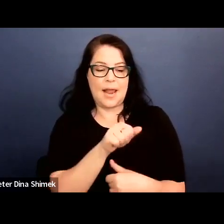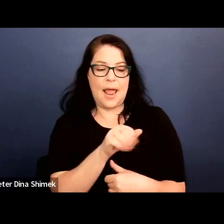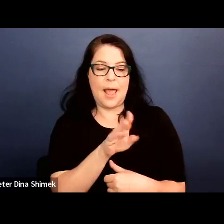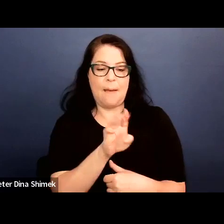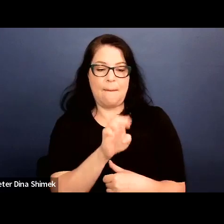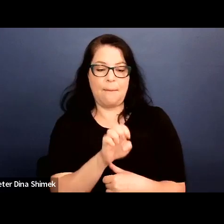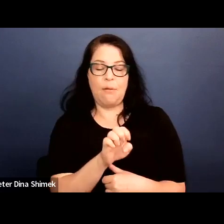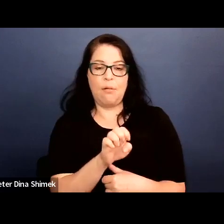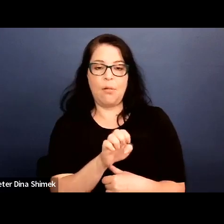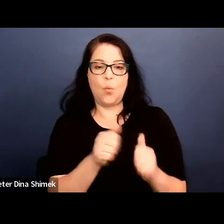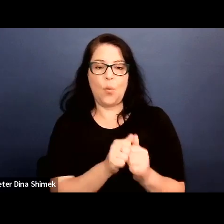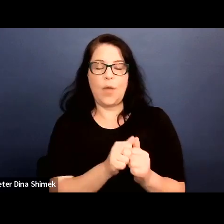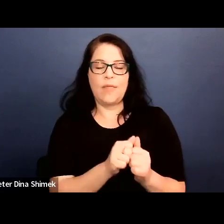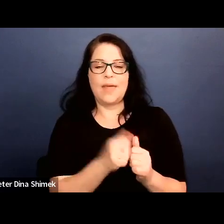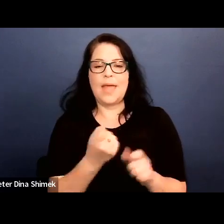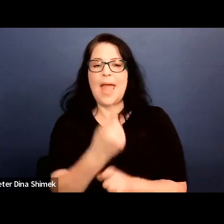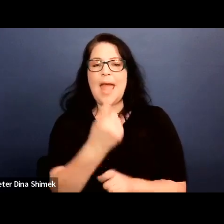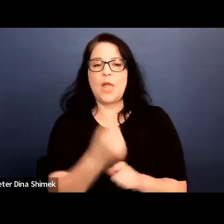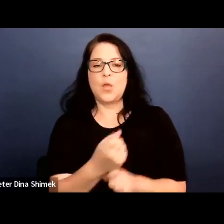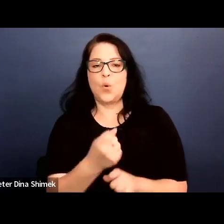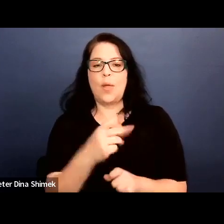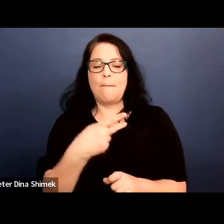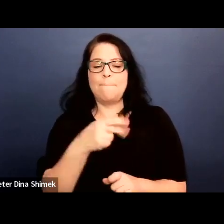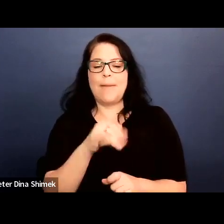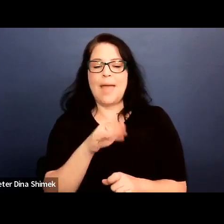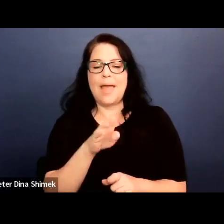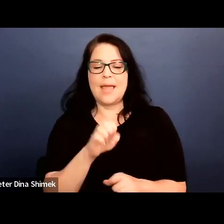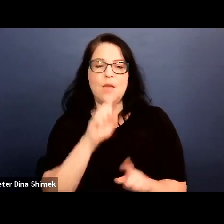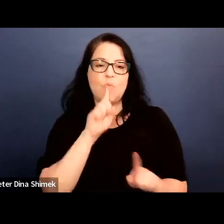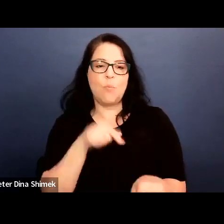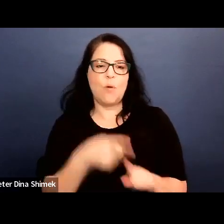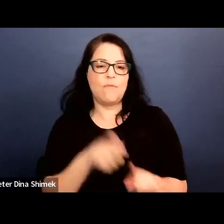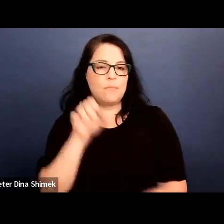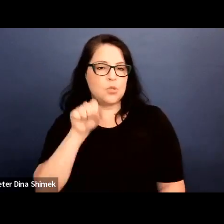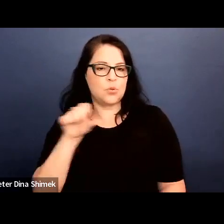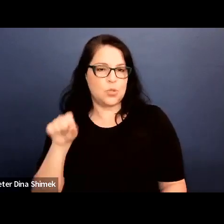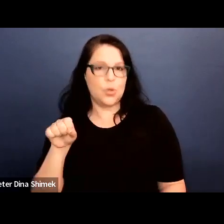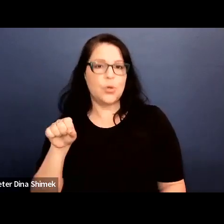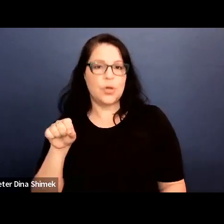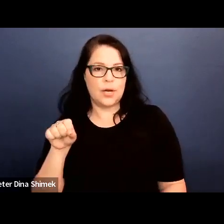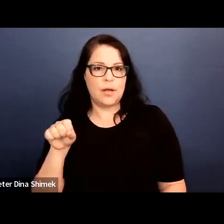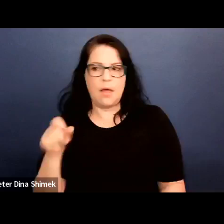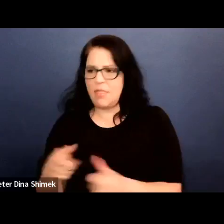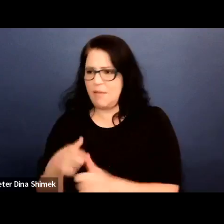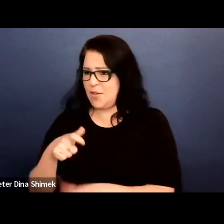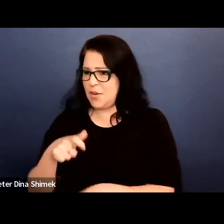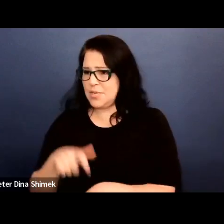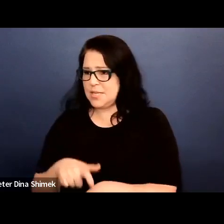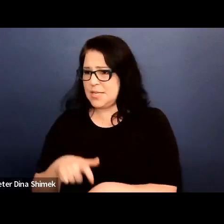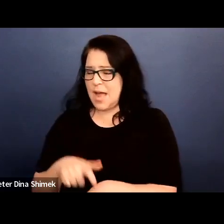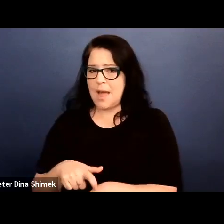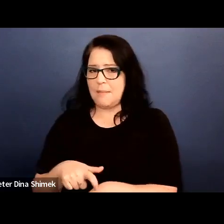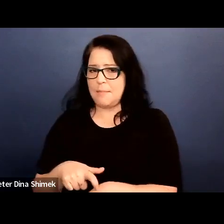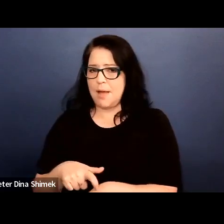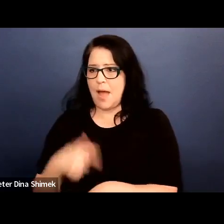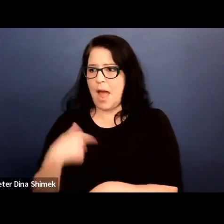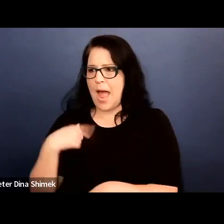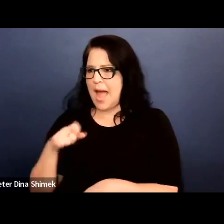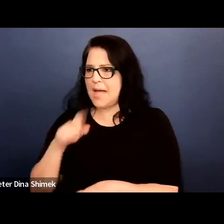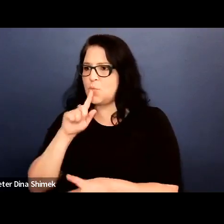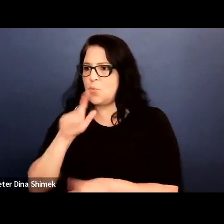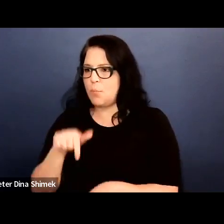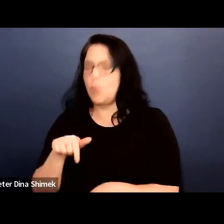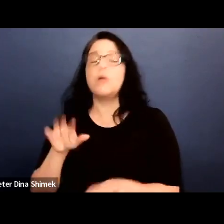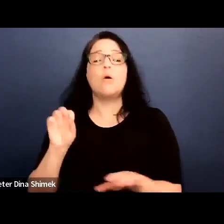the annual payee report from Social Security. This is this year is the first time I've had a savings to report. So that's